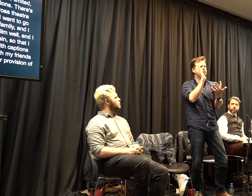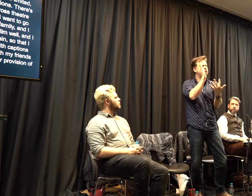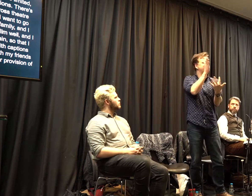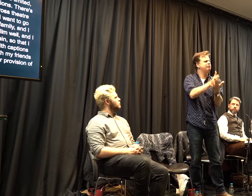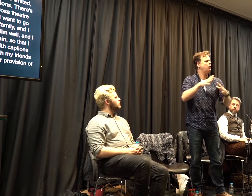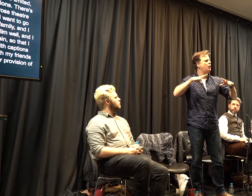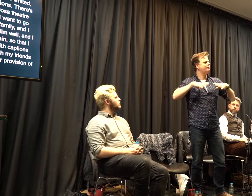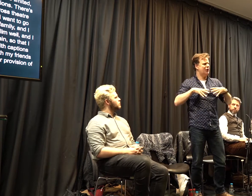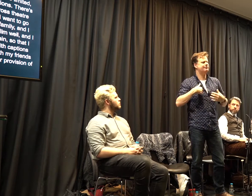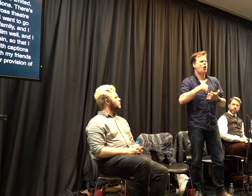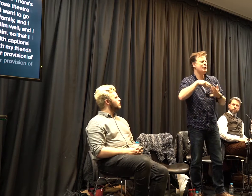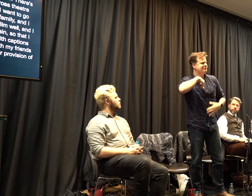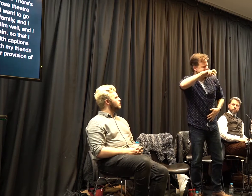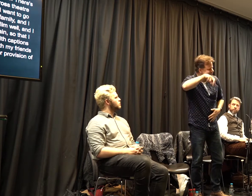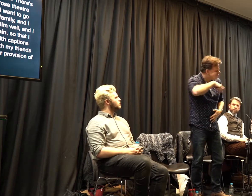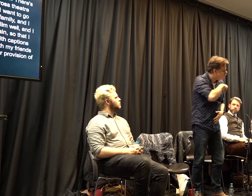Captioned theatre.